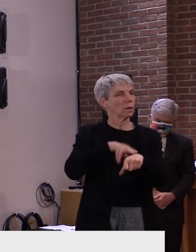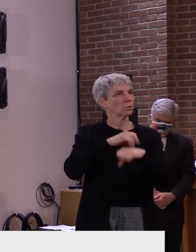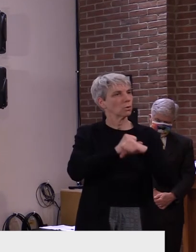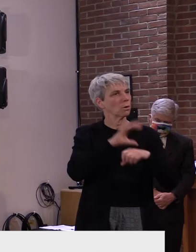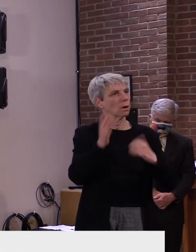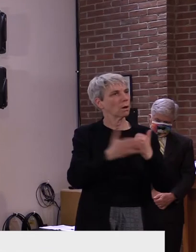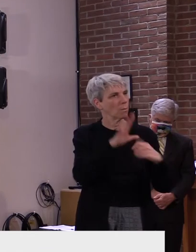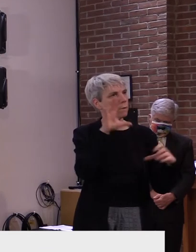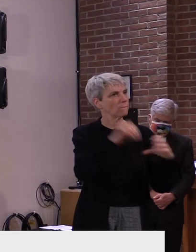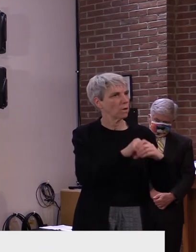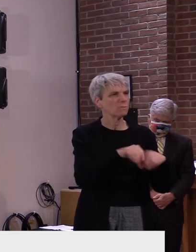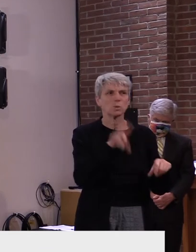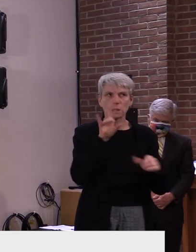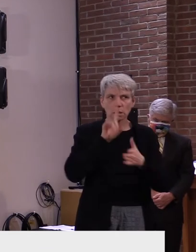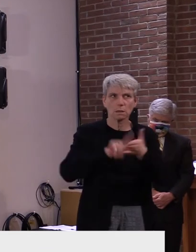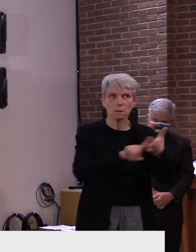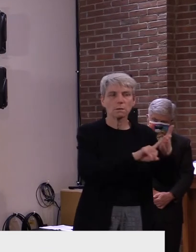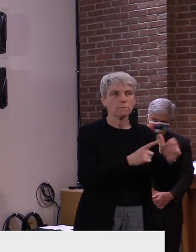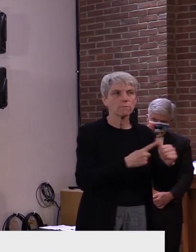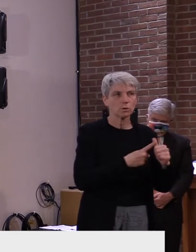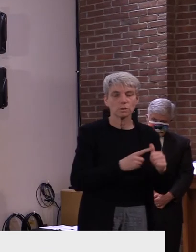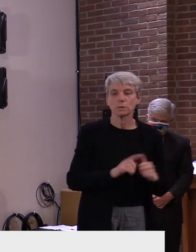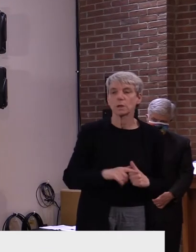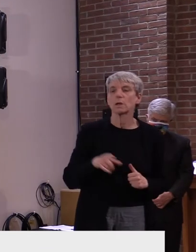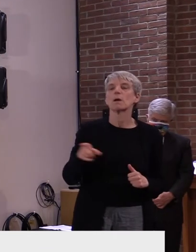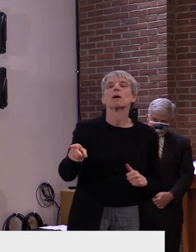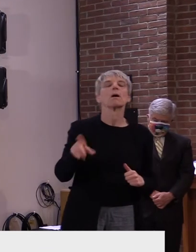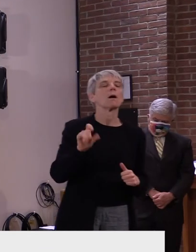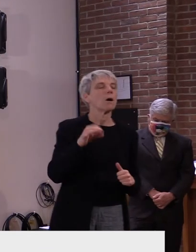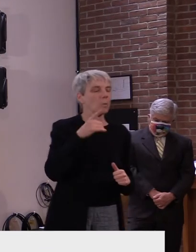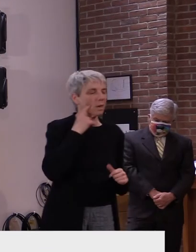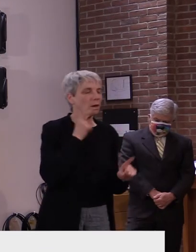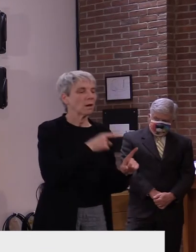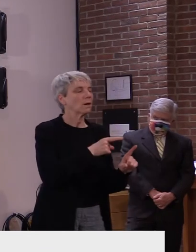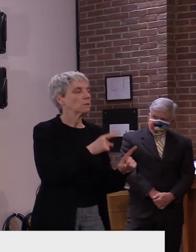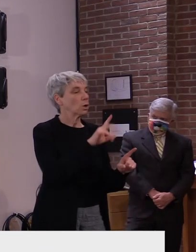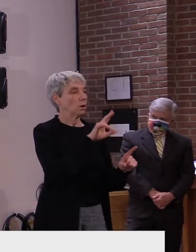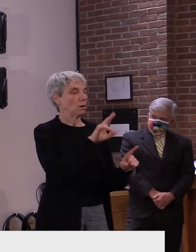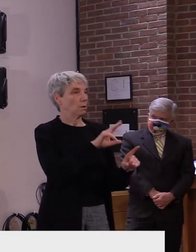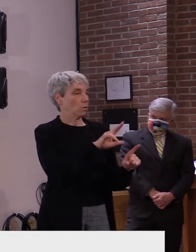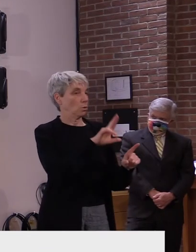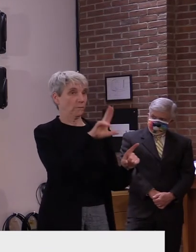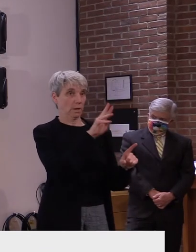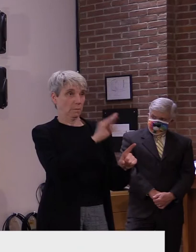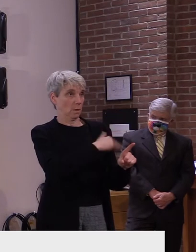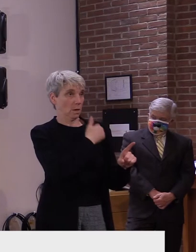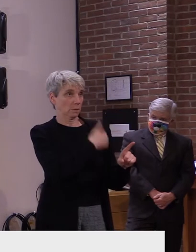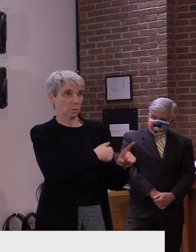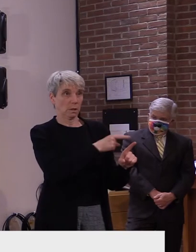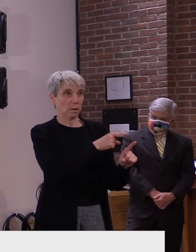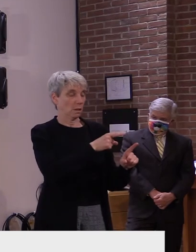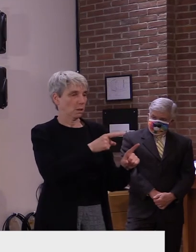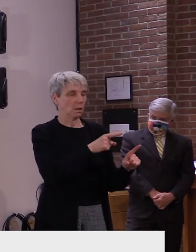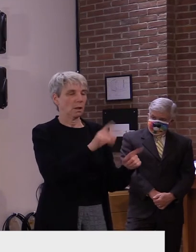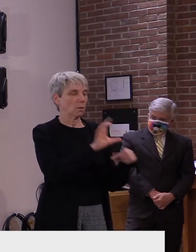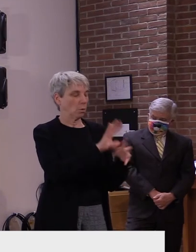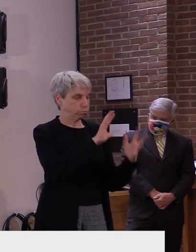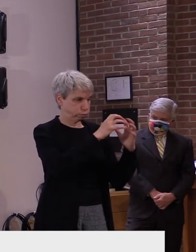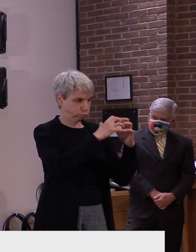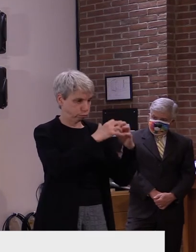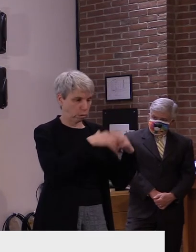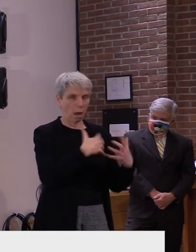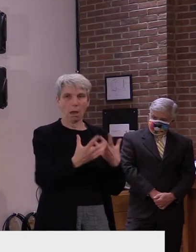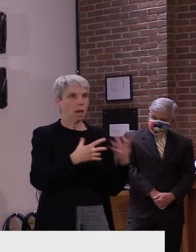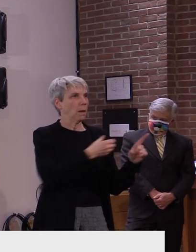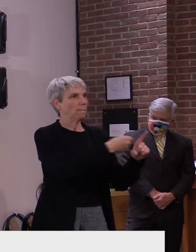okay so basically public health and safety is the threshold somebody on main street that has a